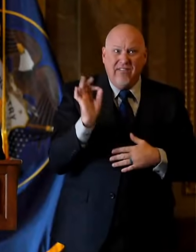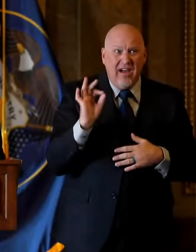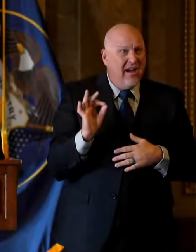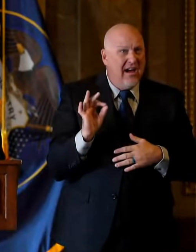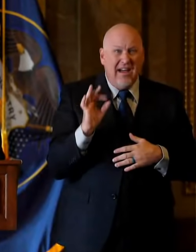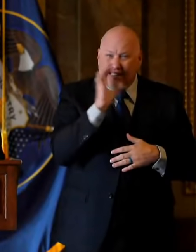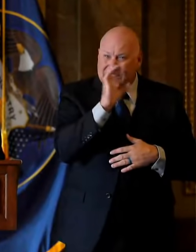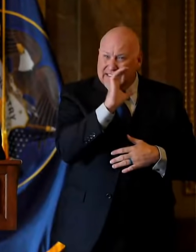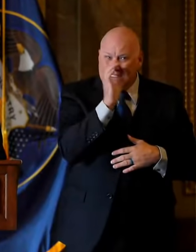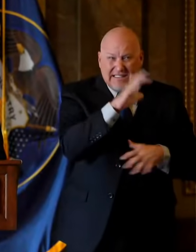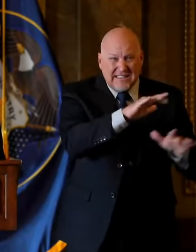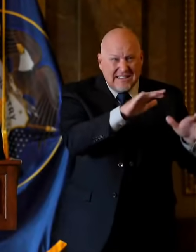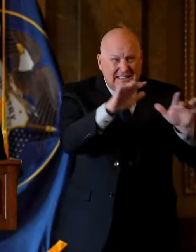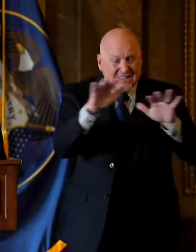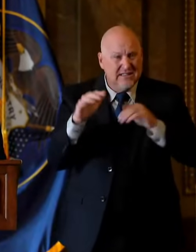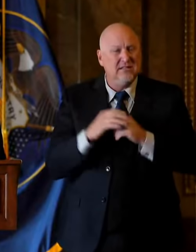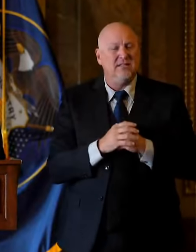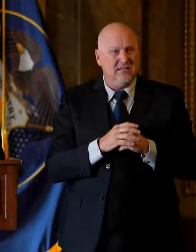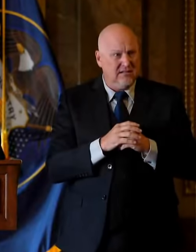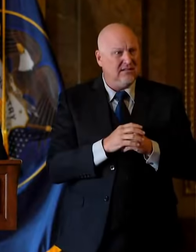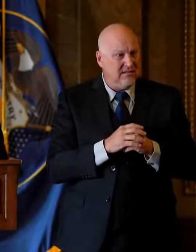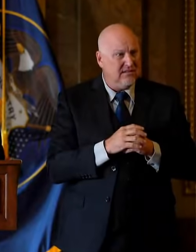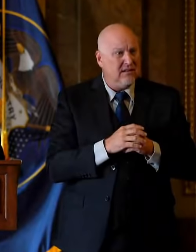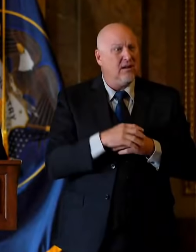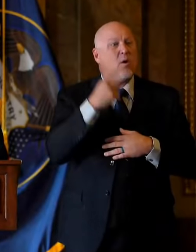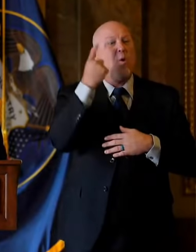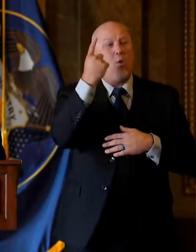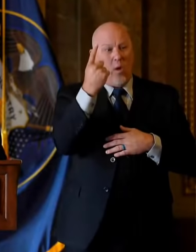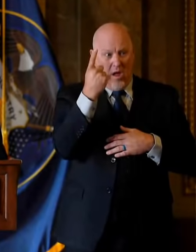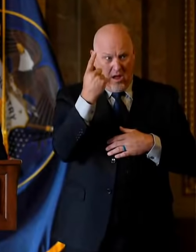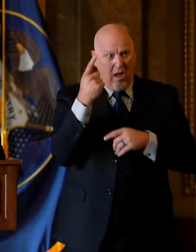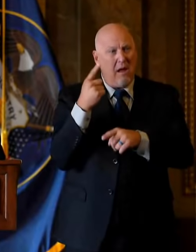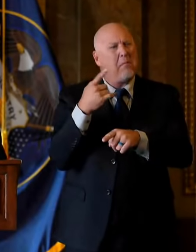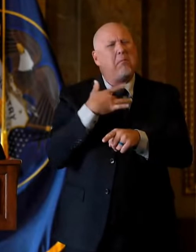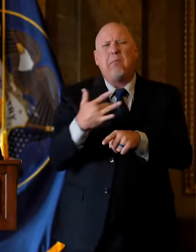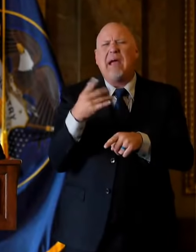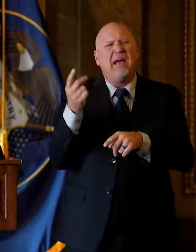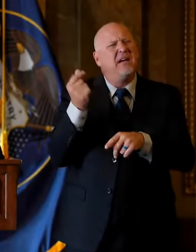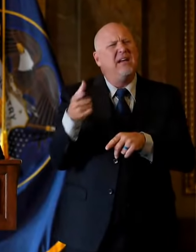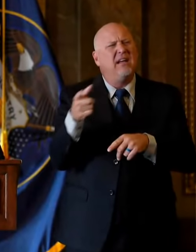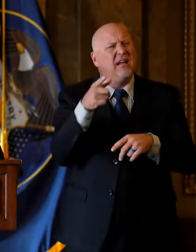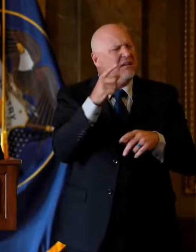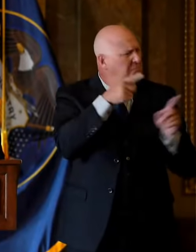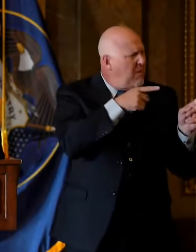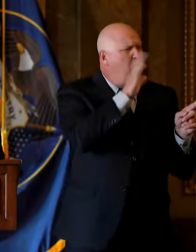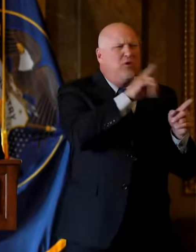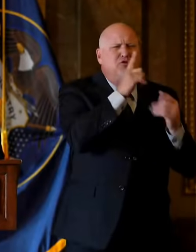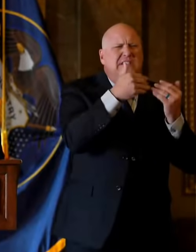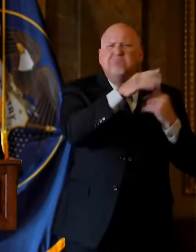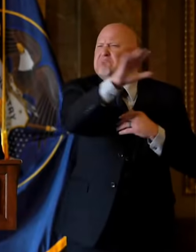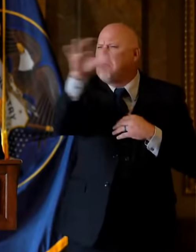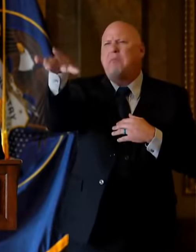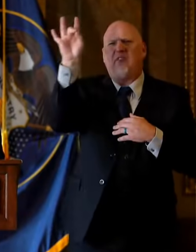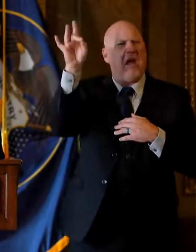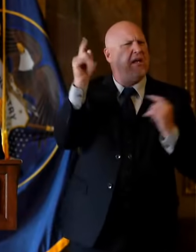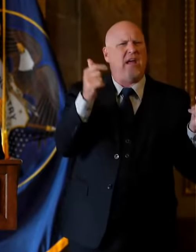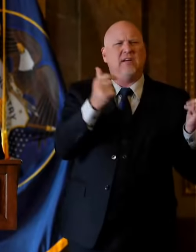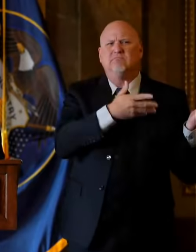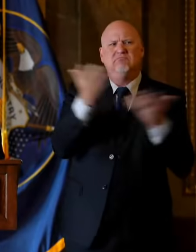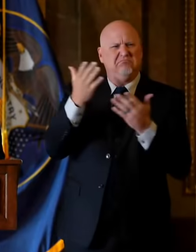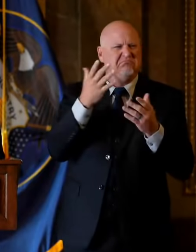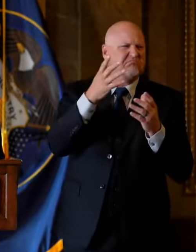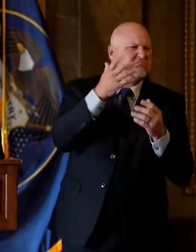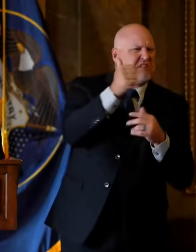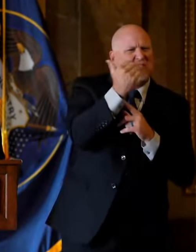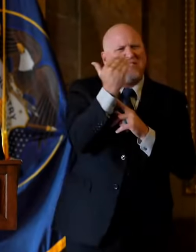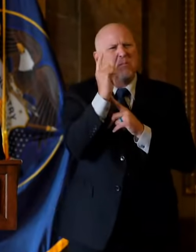The coordination team gets together. It normally takes 15 to 30 minutes for them to find space for a patient. But